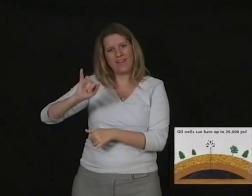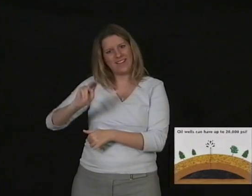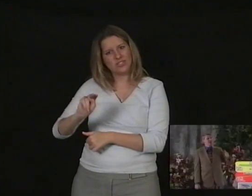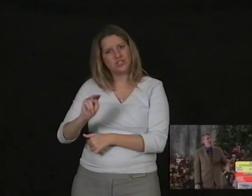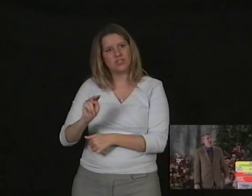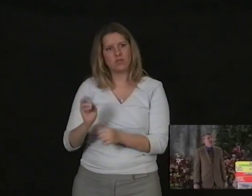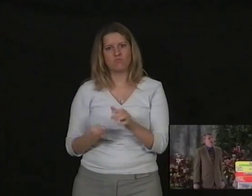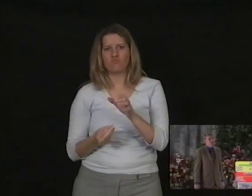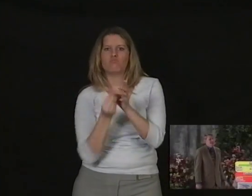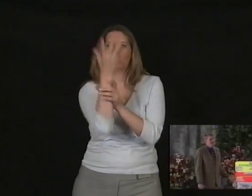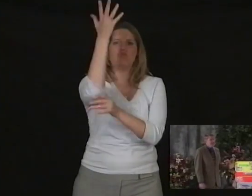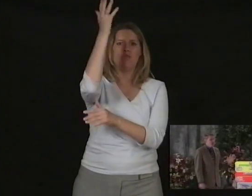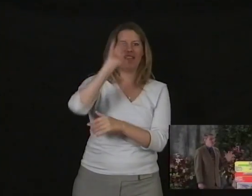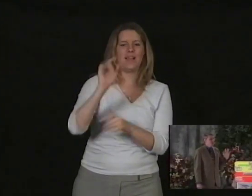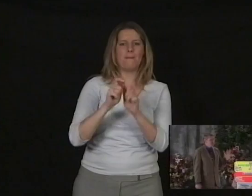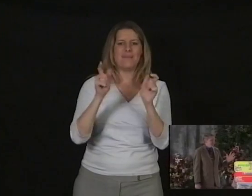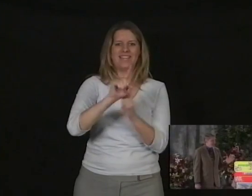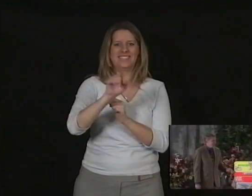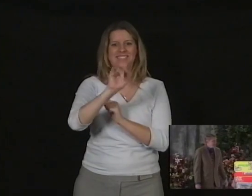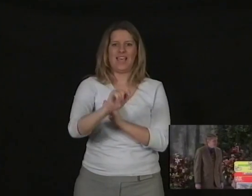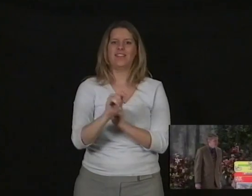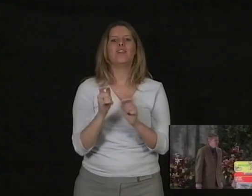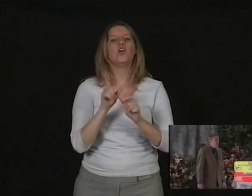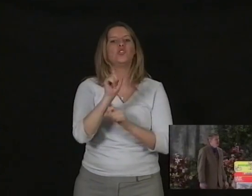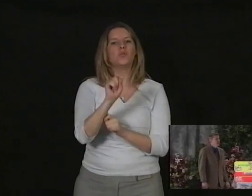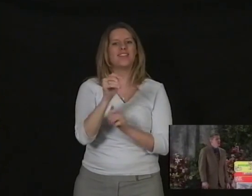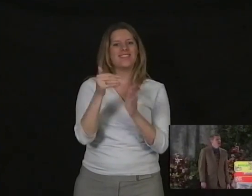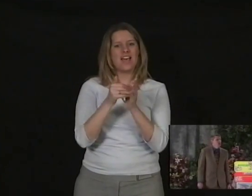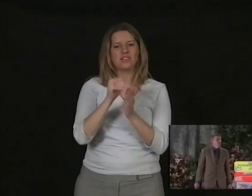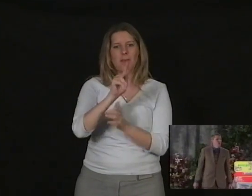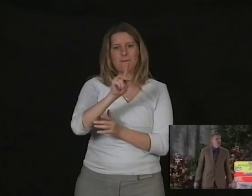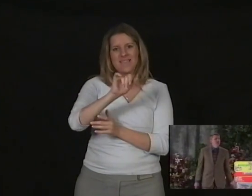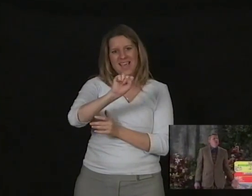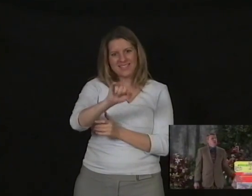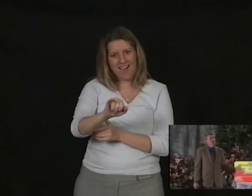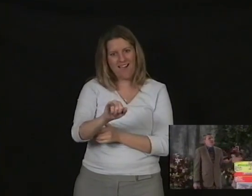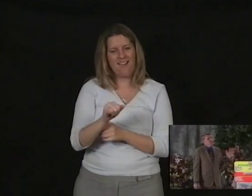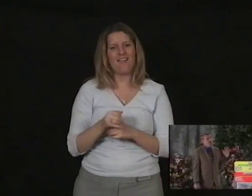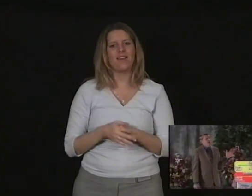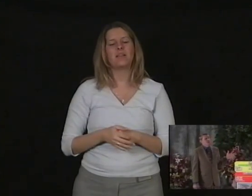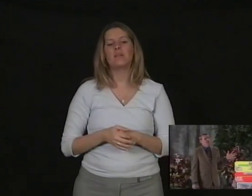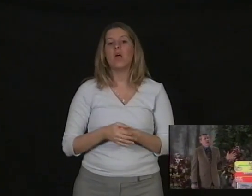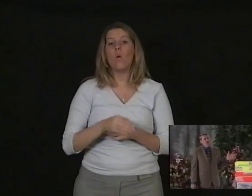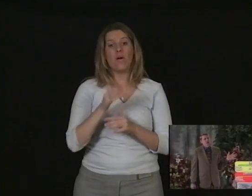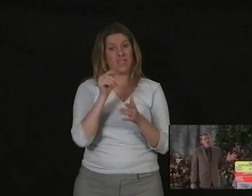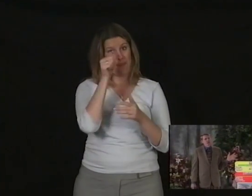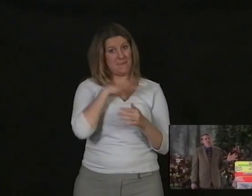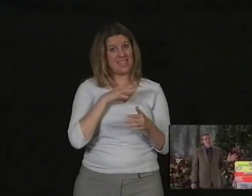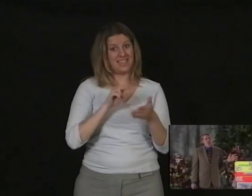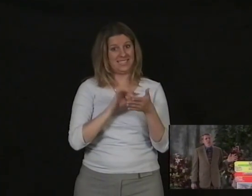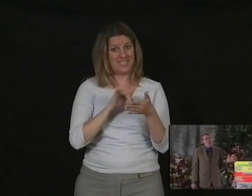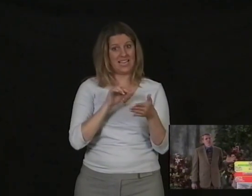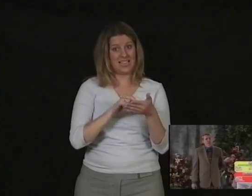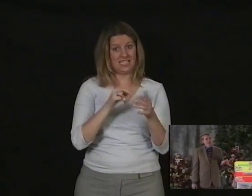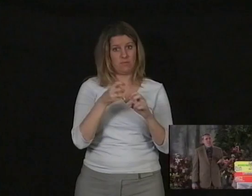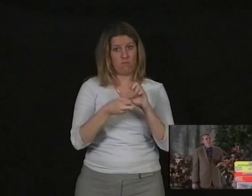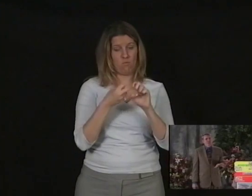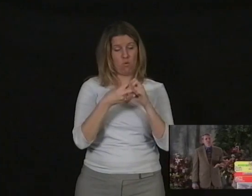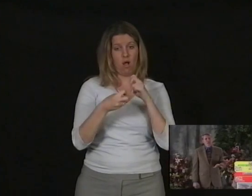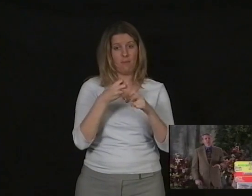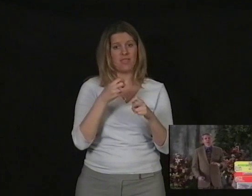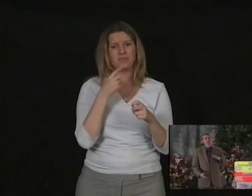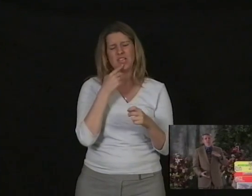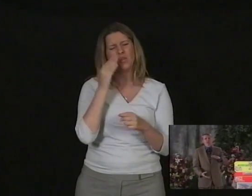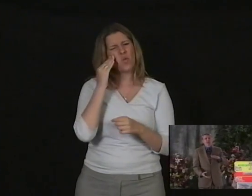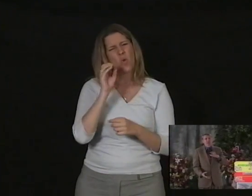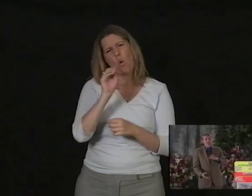poof, like a big zit, 20,000 PSI. Well, the guys who study this problem say, you know, the oil has some